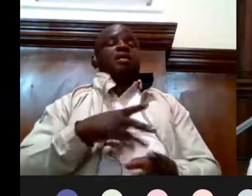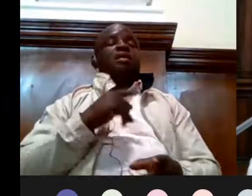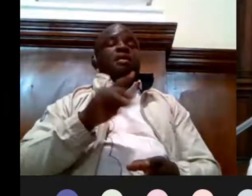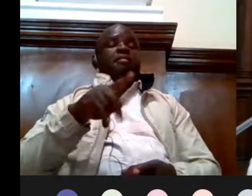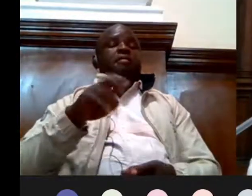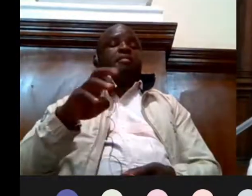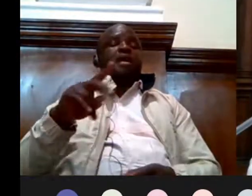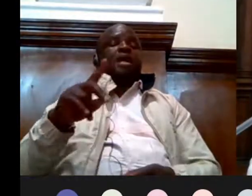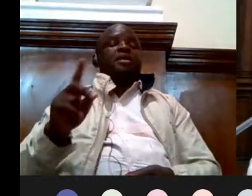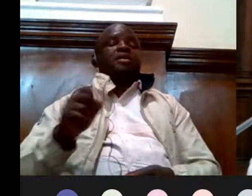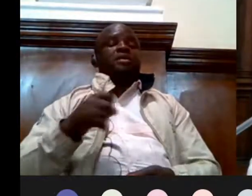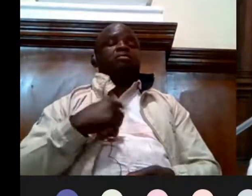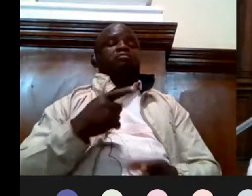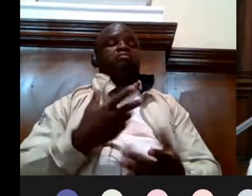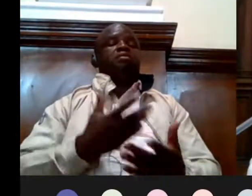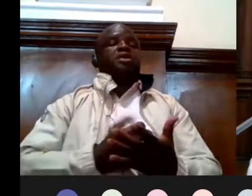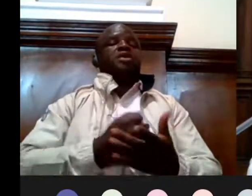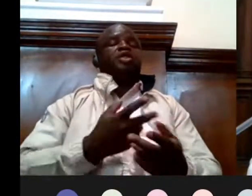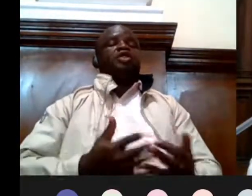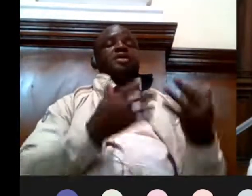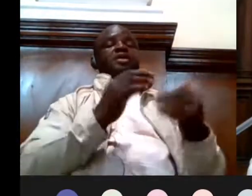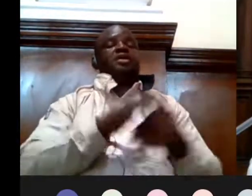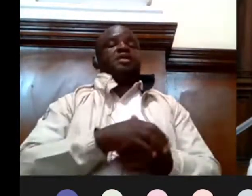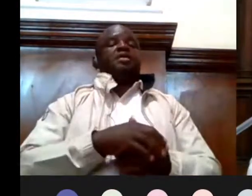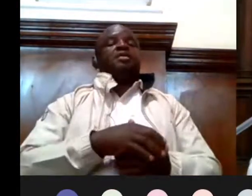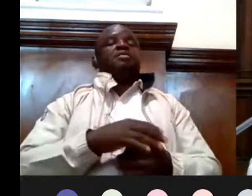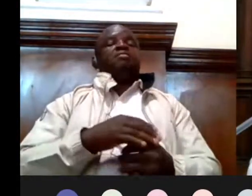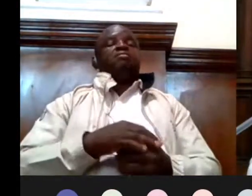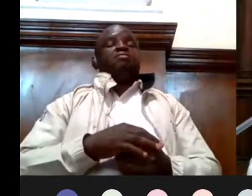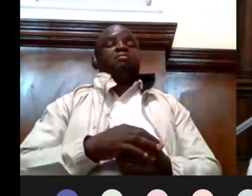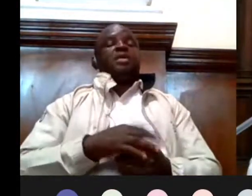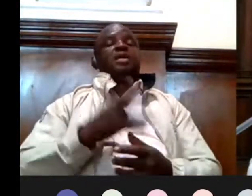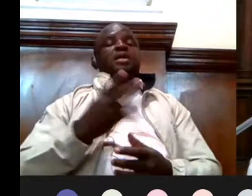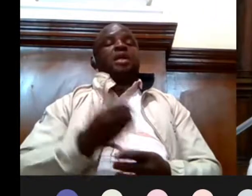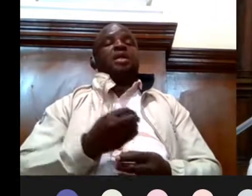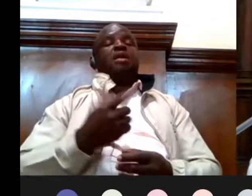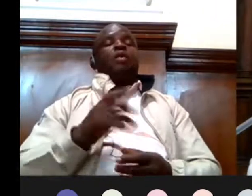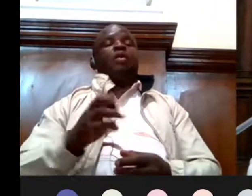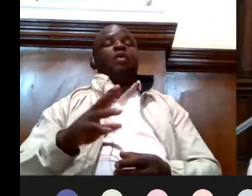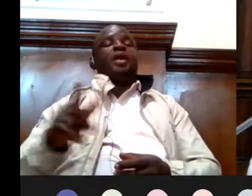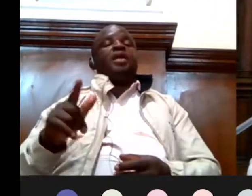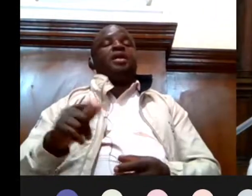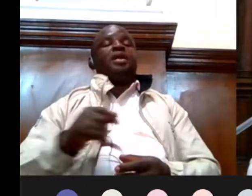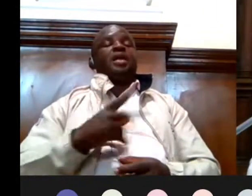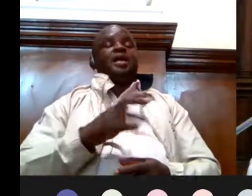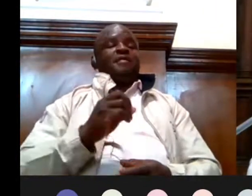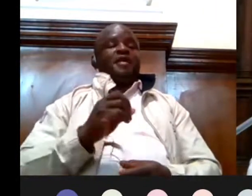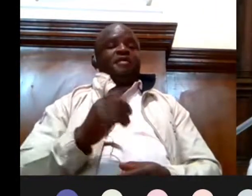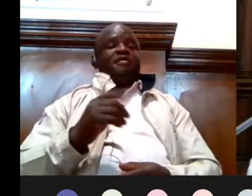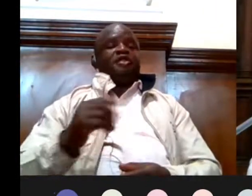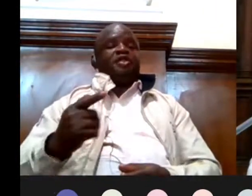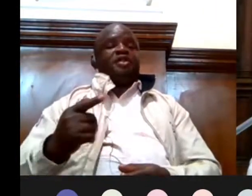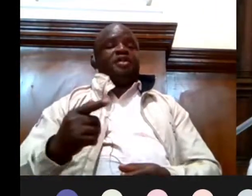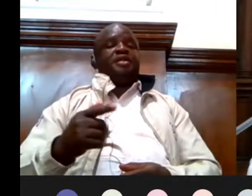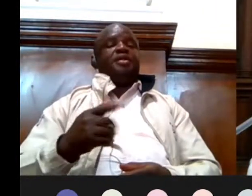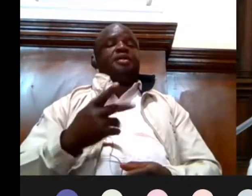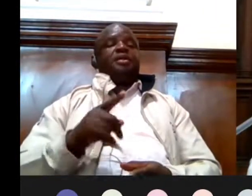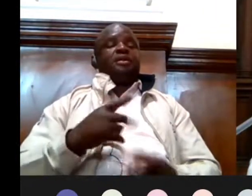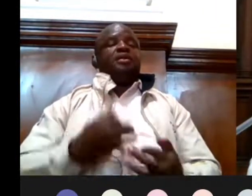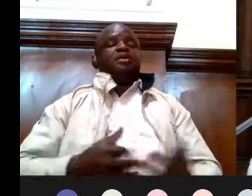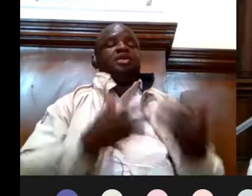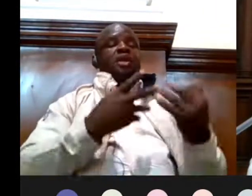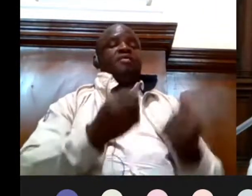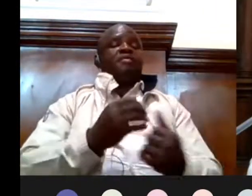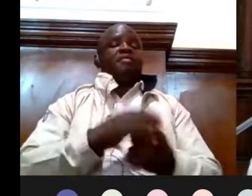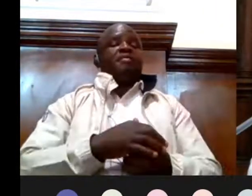towels sizitshise sithathe ihalf cooking oil ezi 500 gram sithi